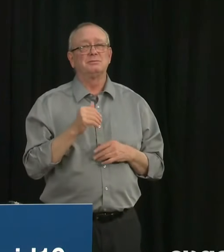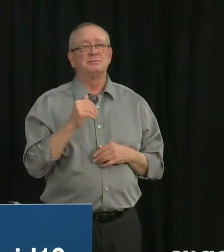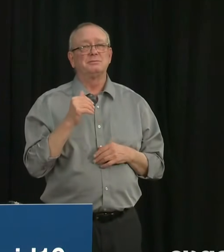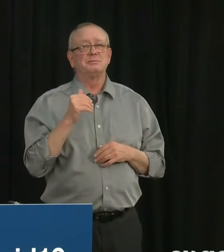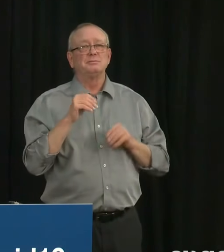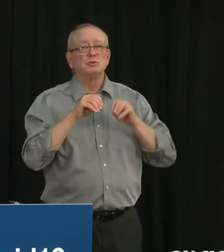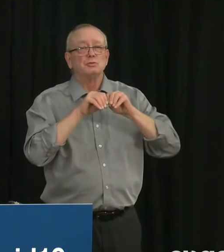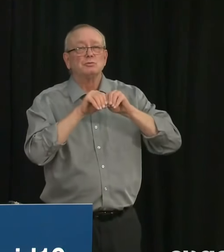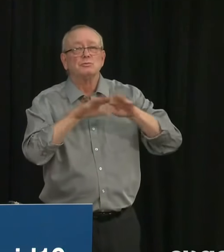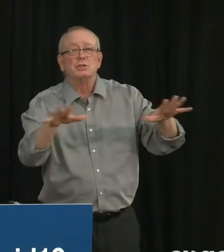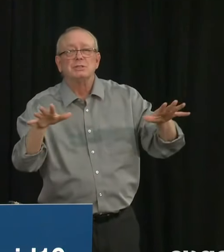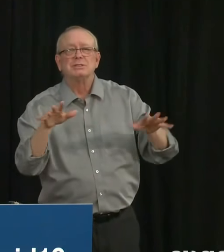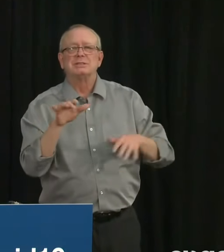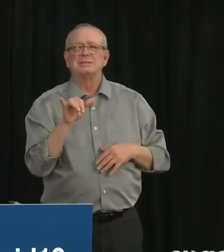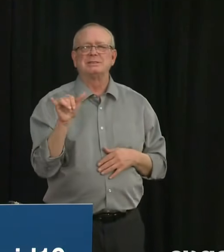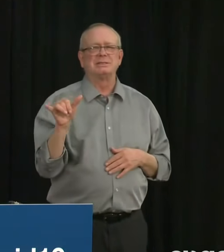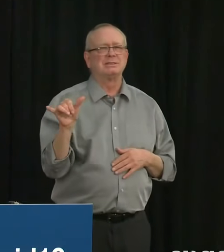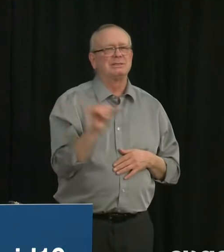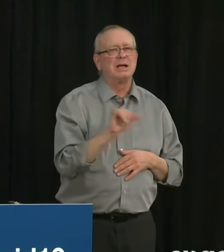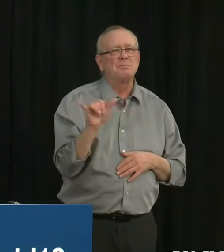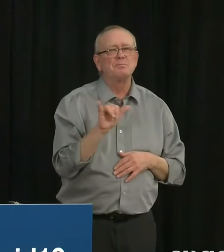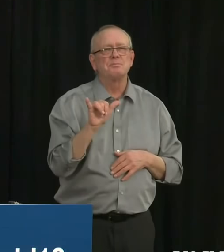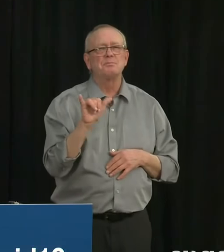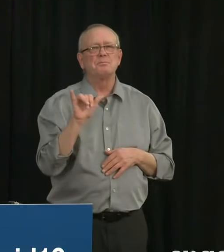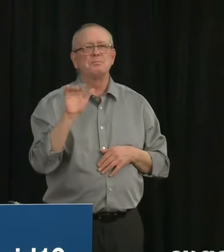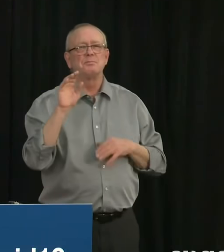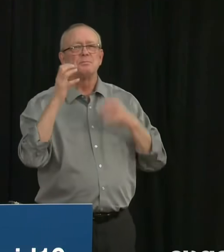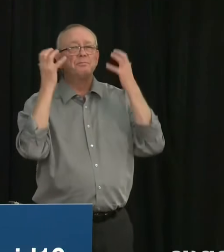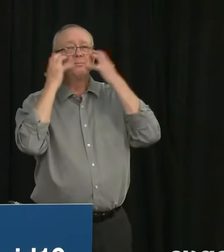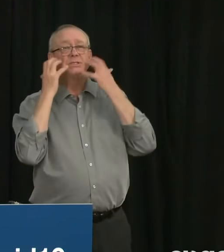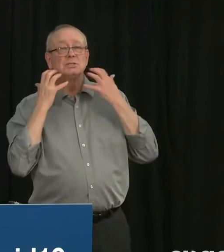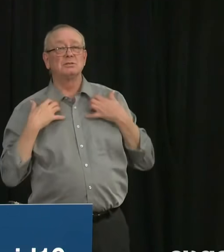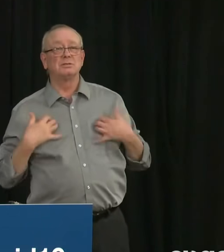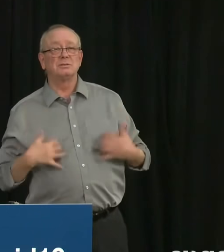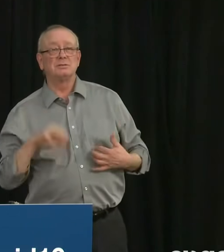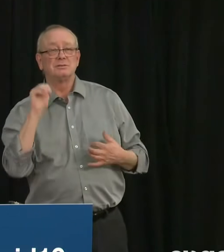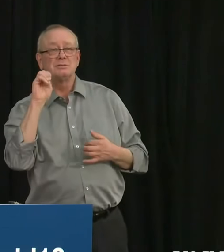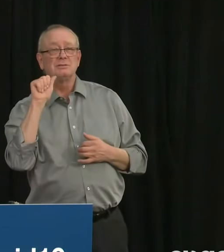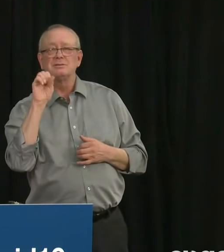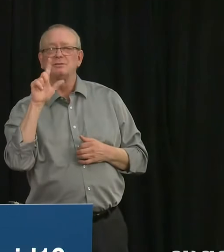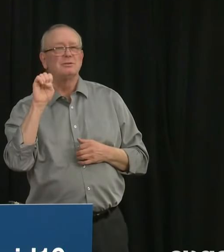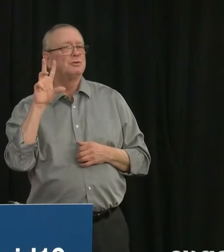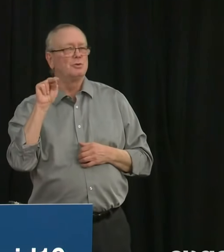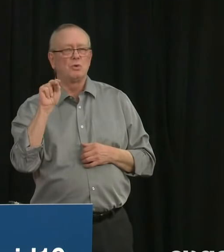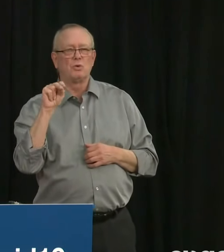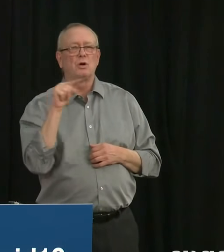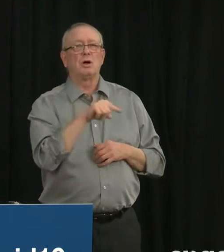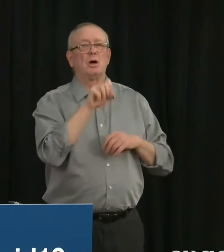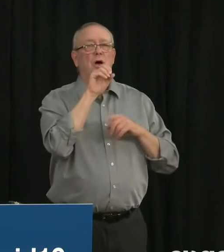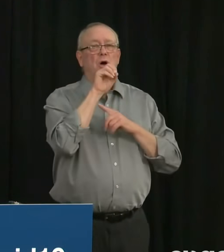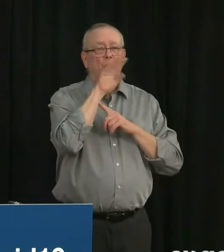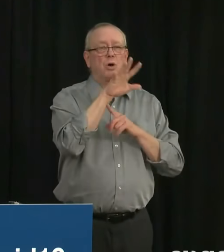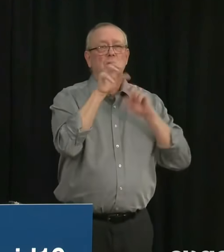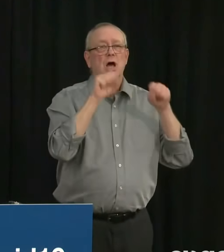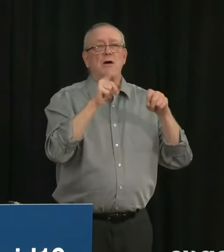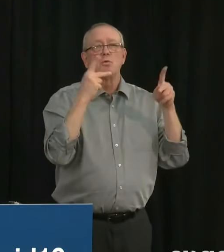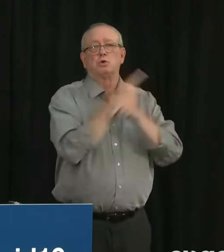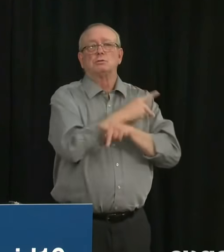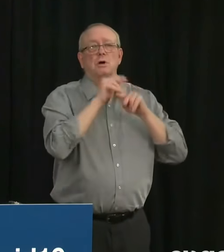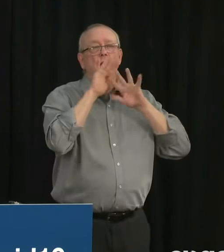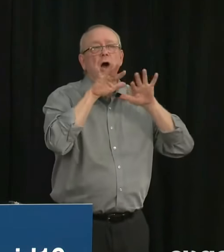distances and long times that measles does. And the core recommendations that have been in place since the spring remain